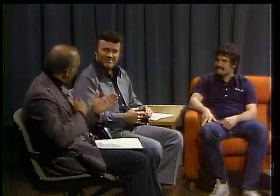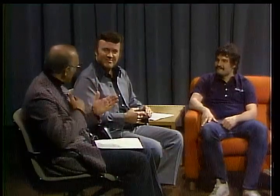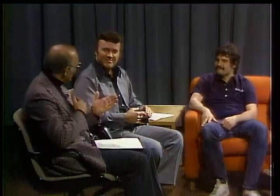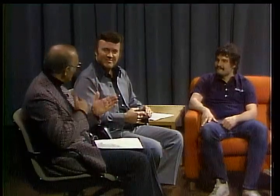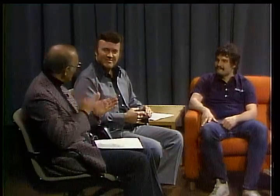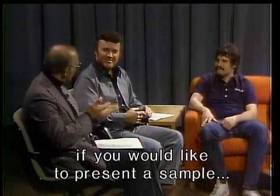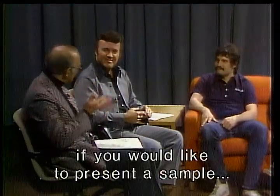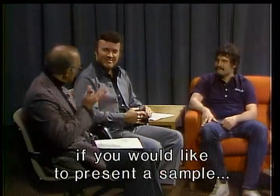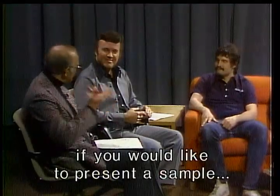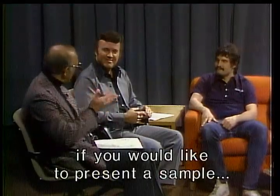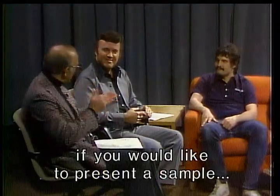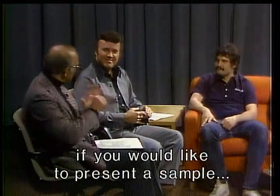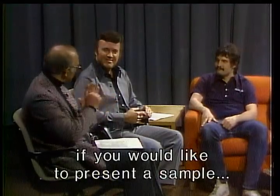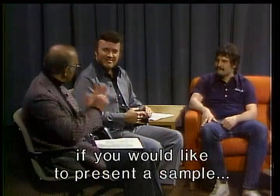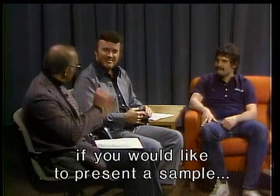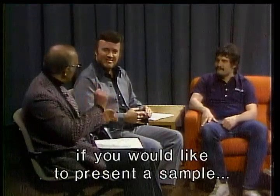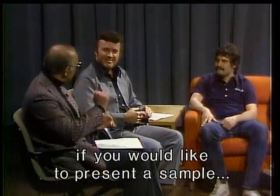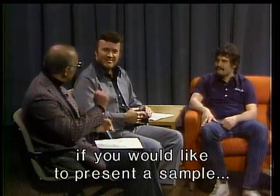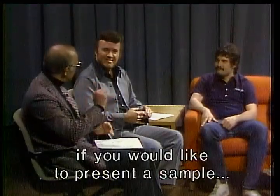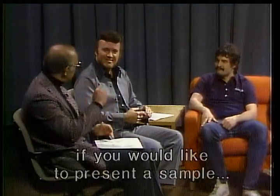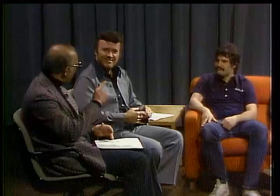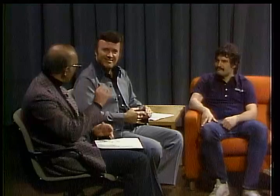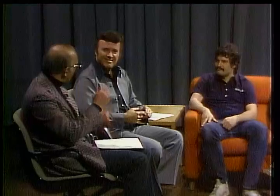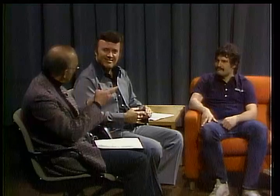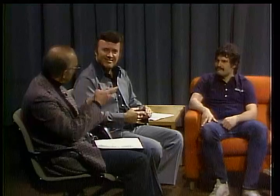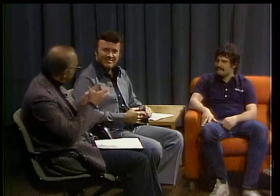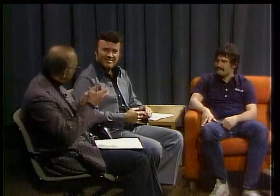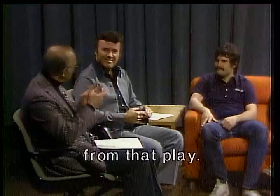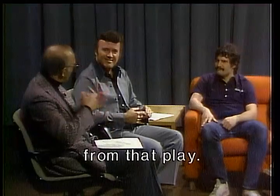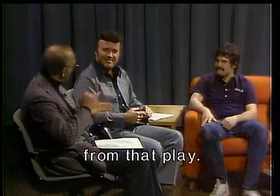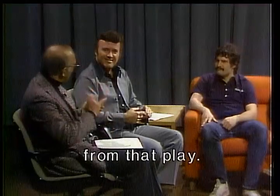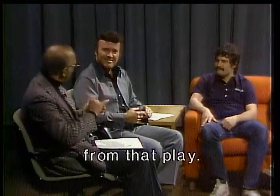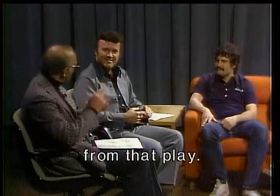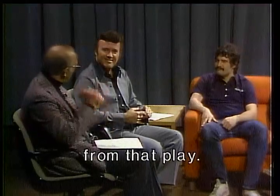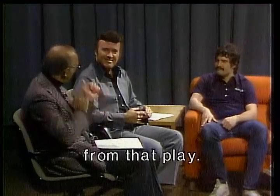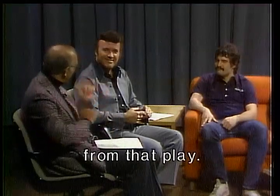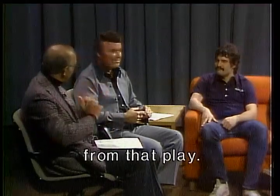to present a sample from that play.